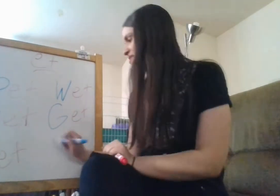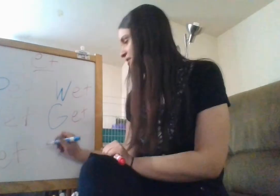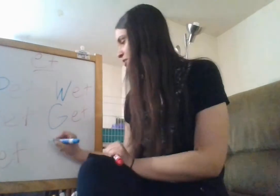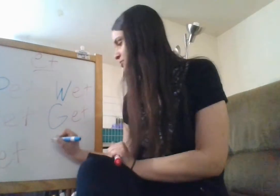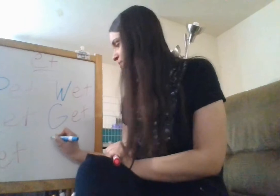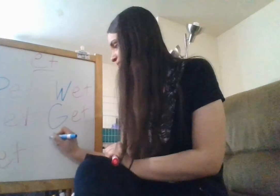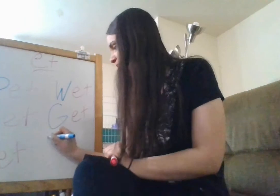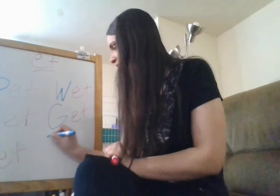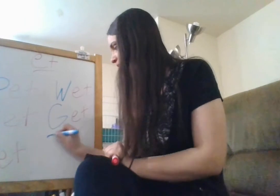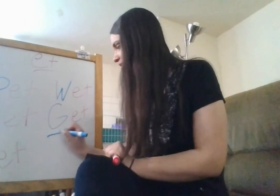is a huge word family.